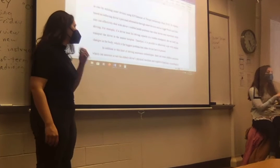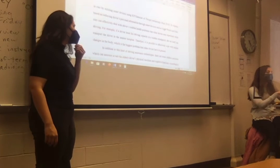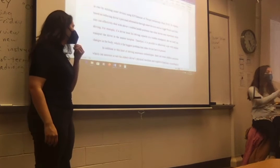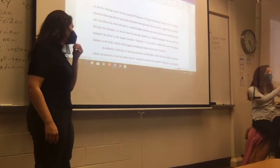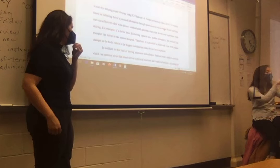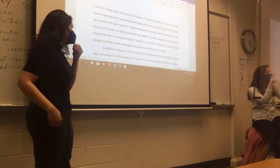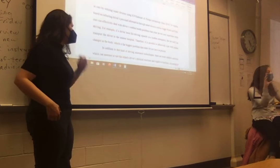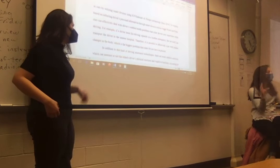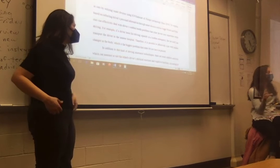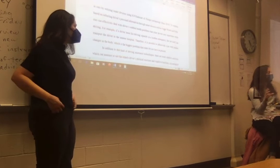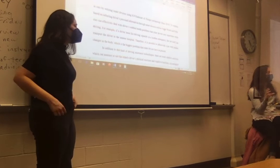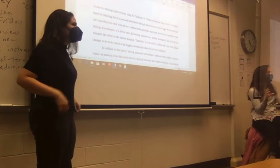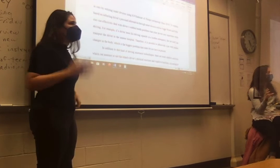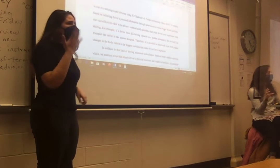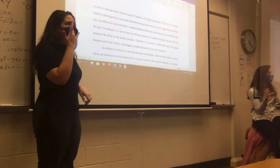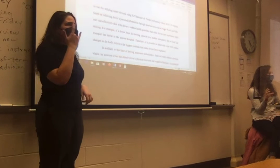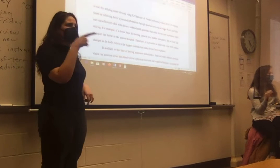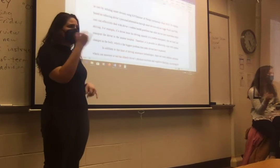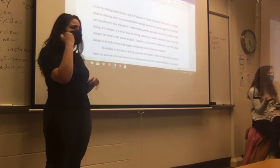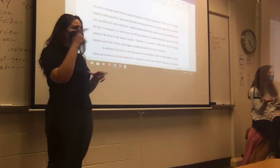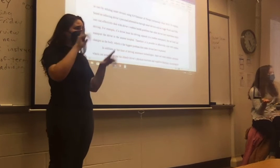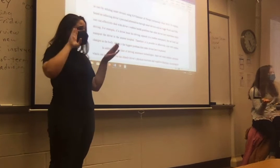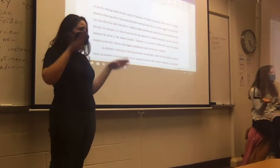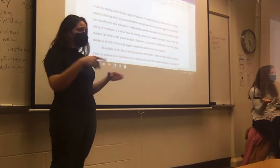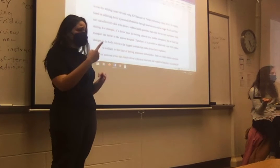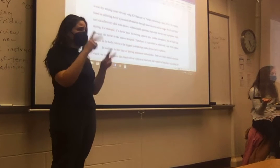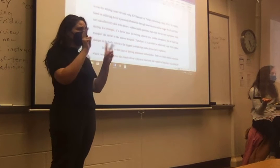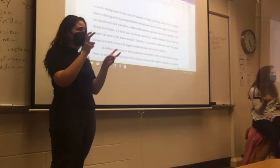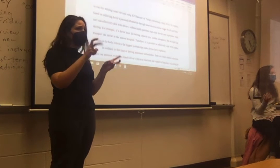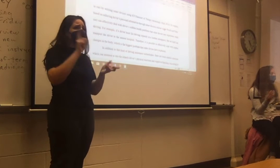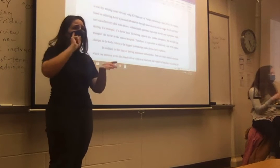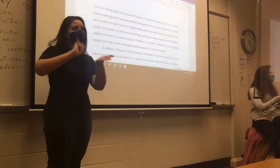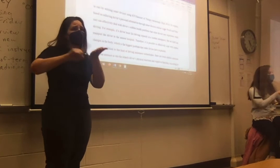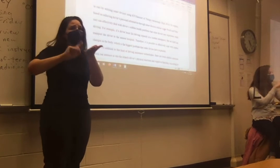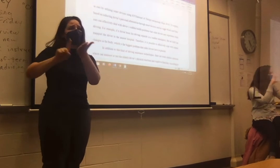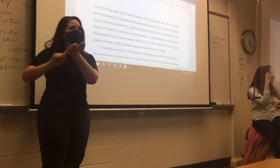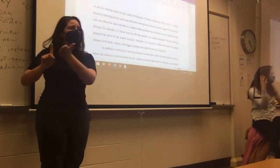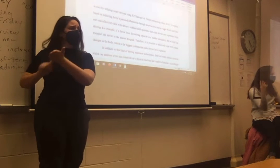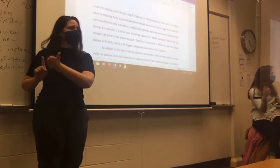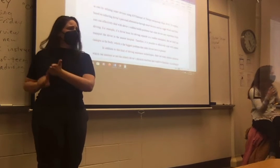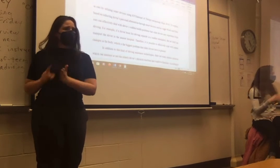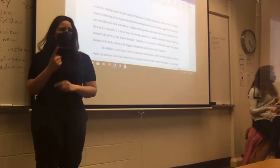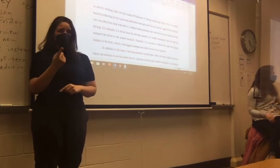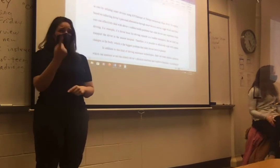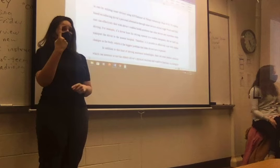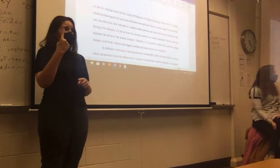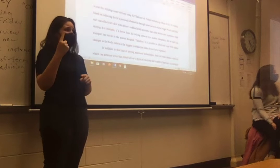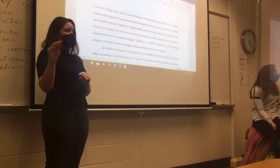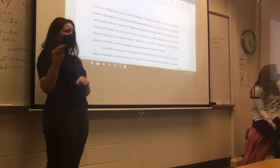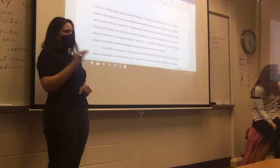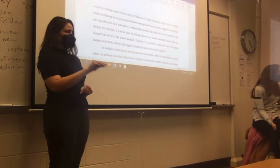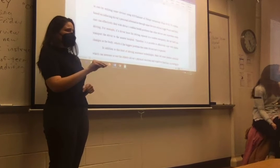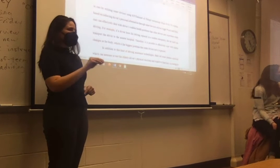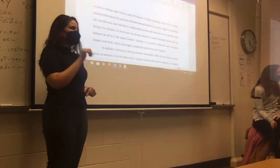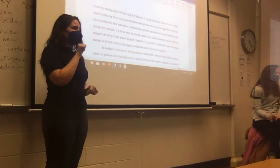at all the research related to this topic, just 1 source doesn't really seem to be giving a complete overview,